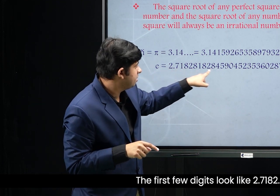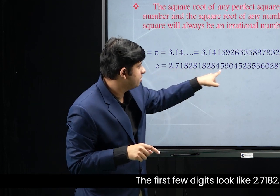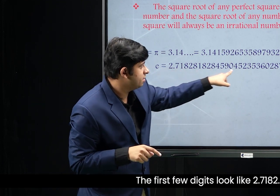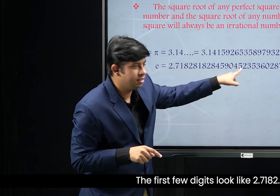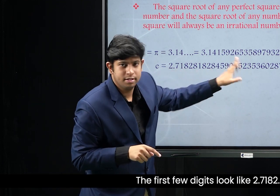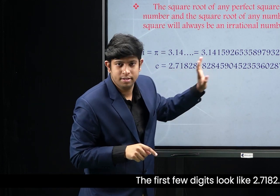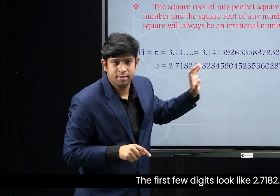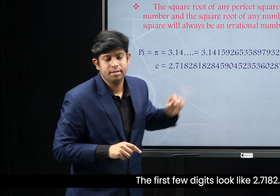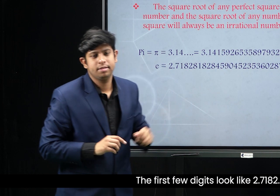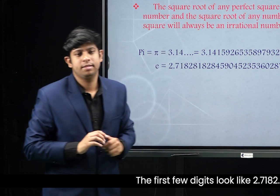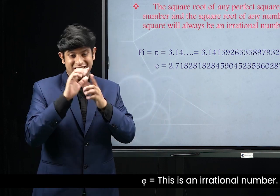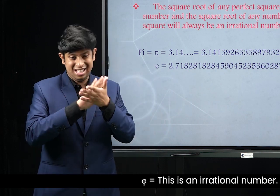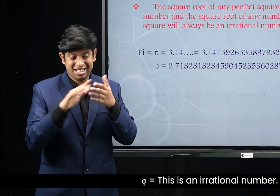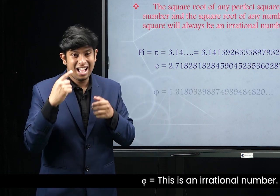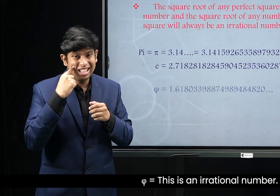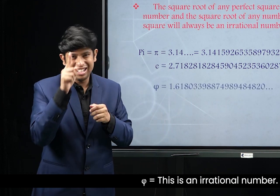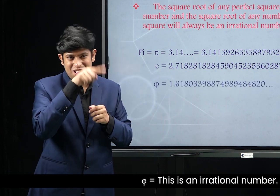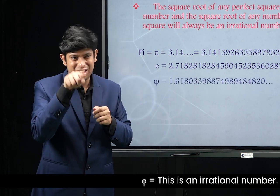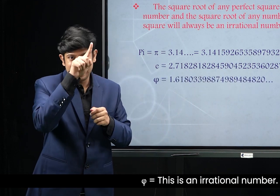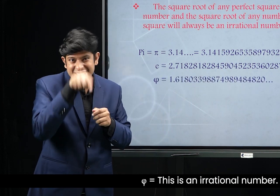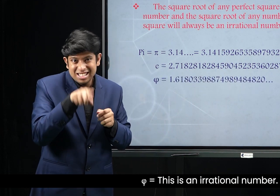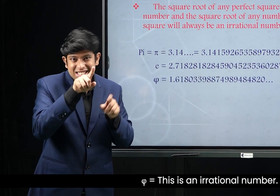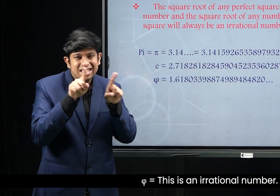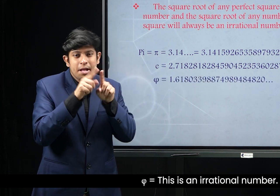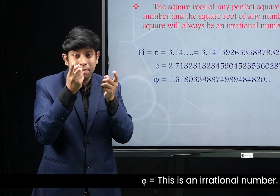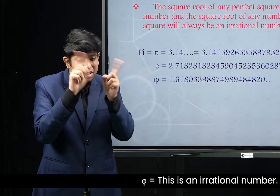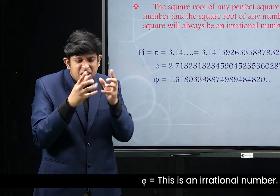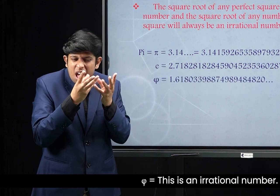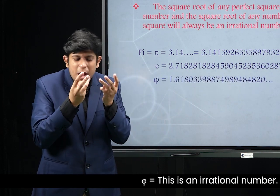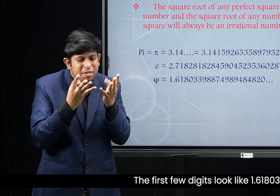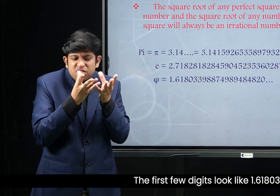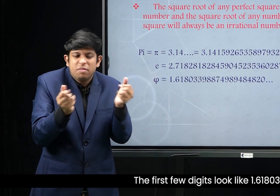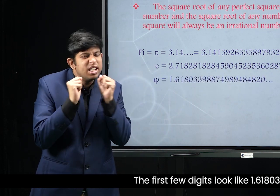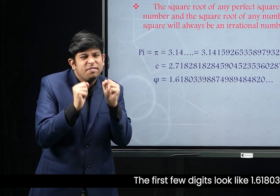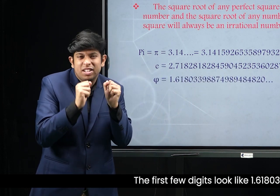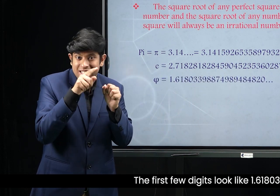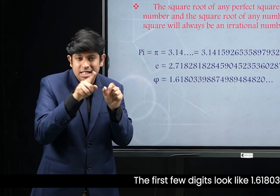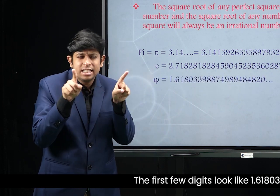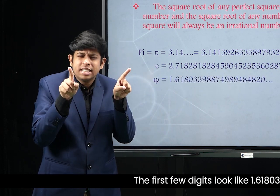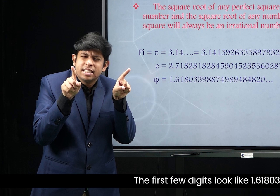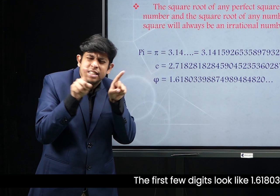2.7182, so on. Phi, this is an irrational number. The first few digits look like